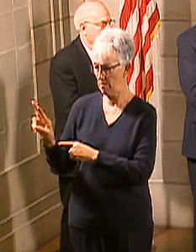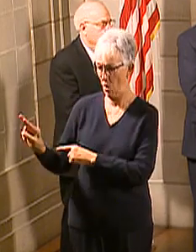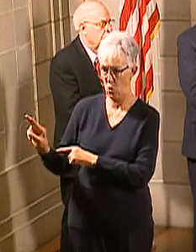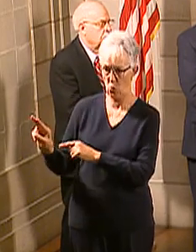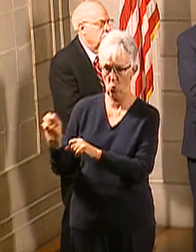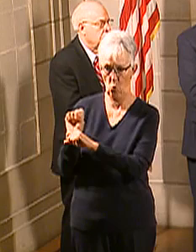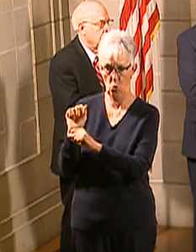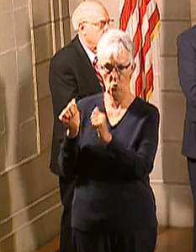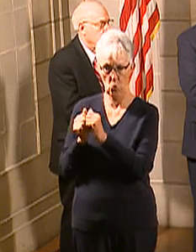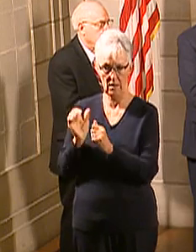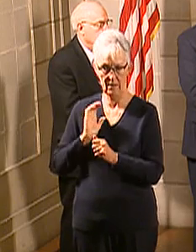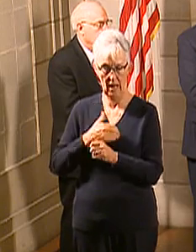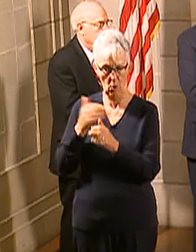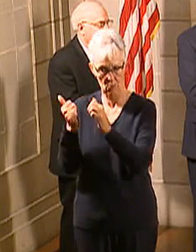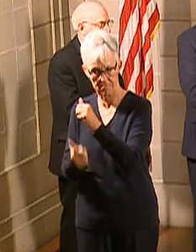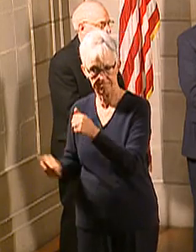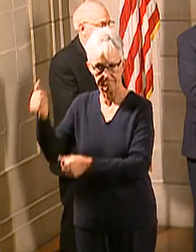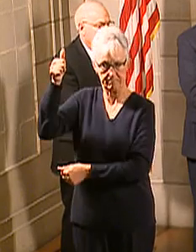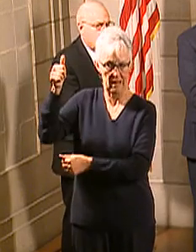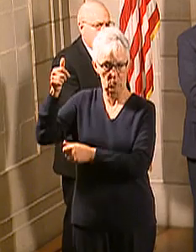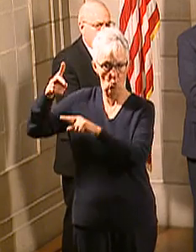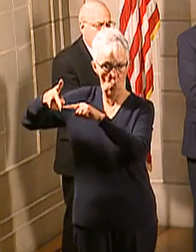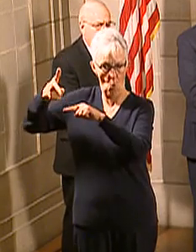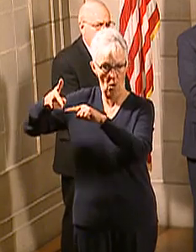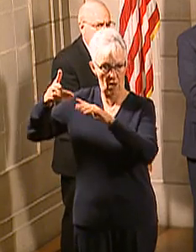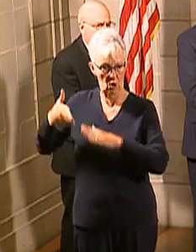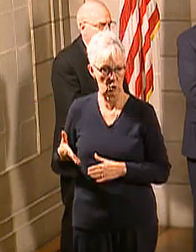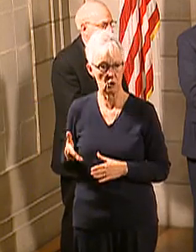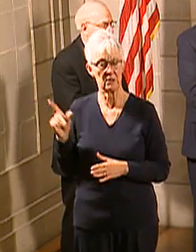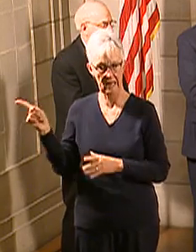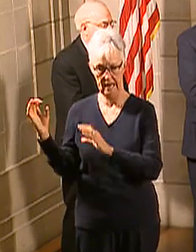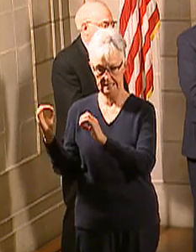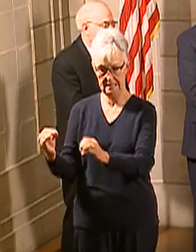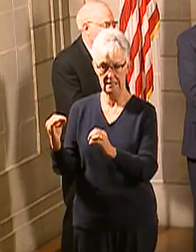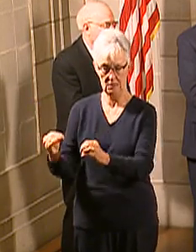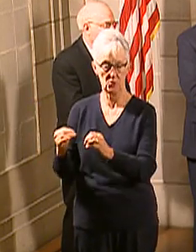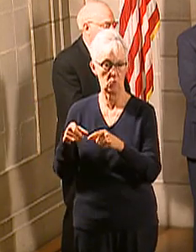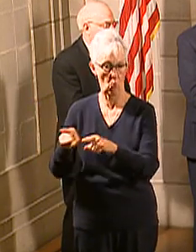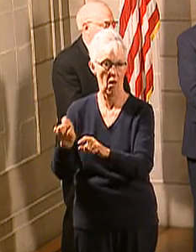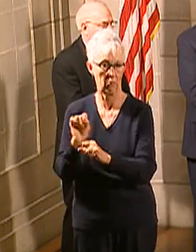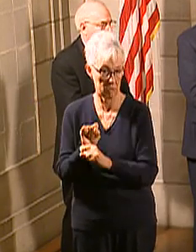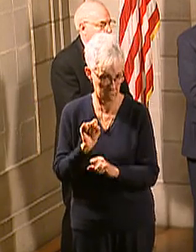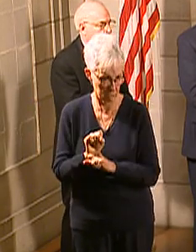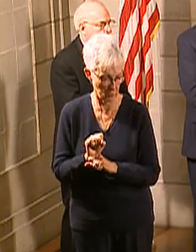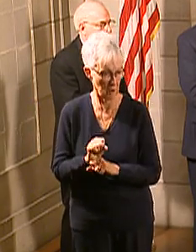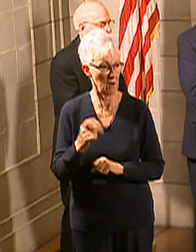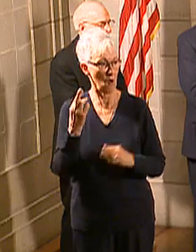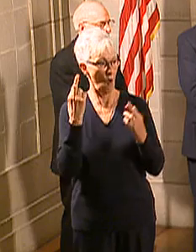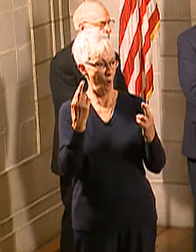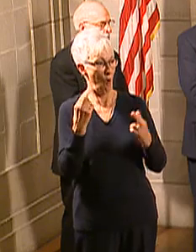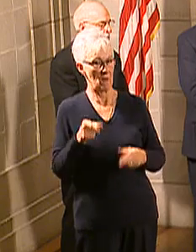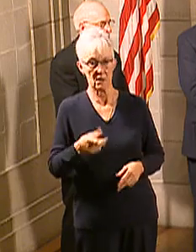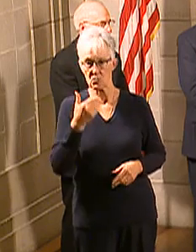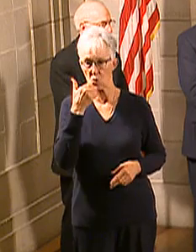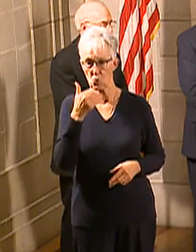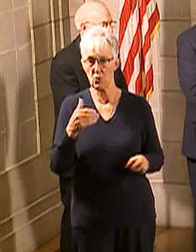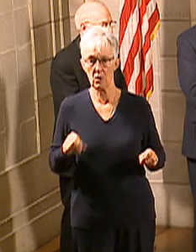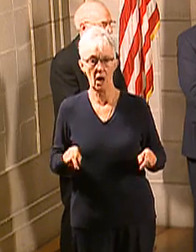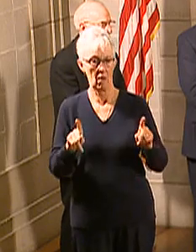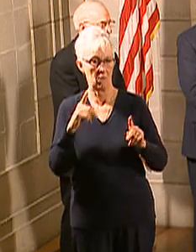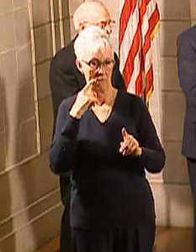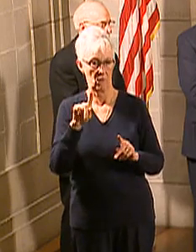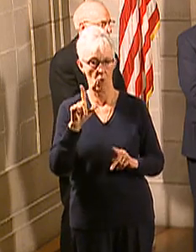on-the-job training type of program. And our hope is that this is going to be a great opportunity for Lindsay so that we can encourage